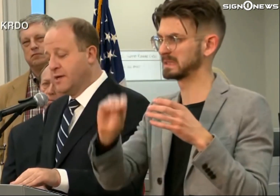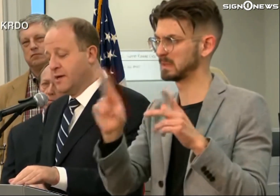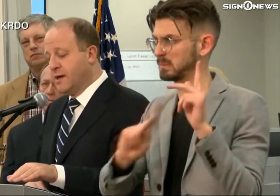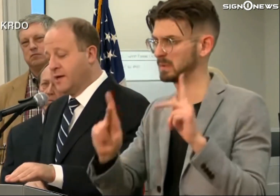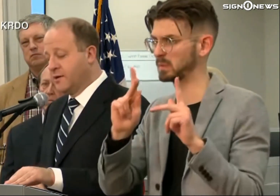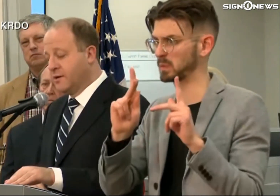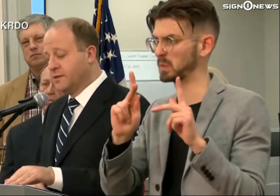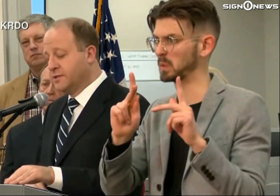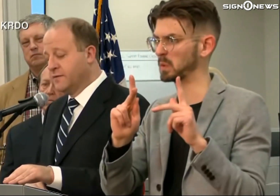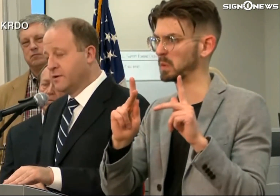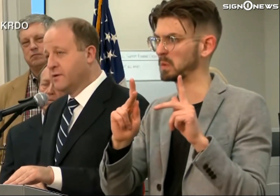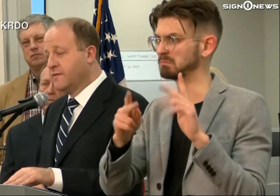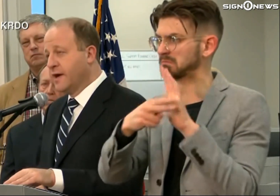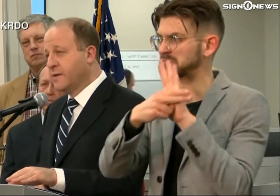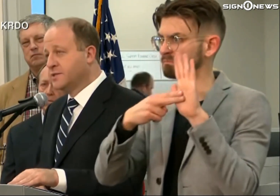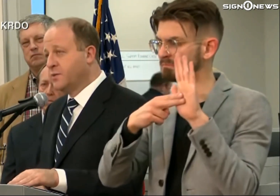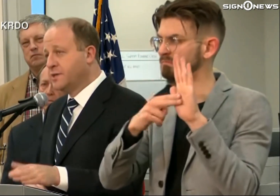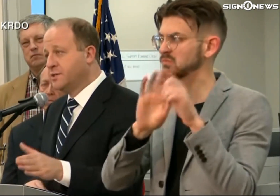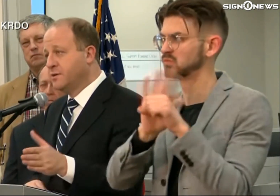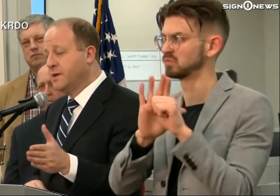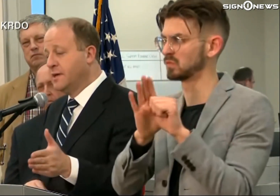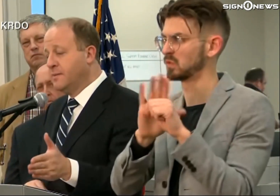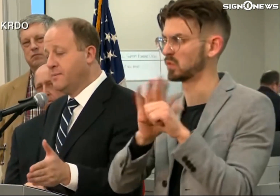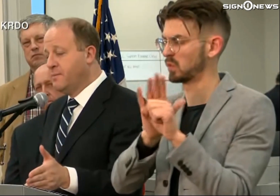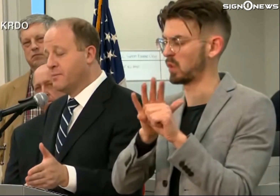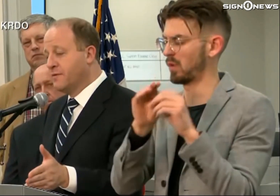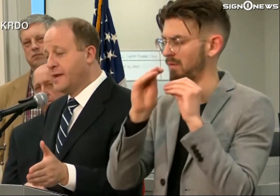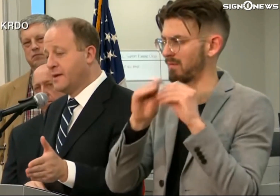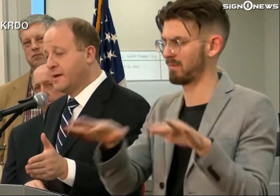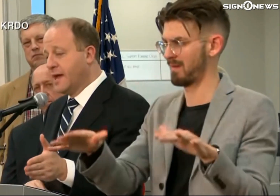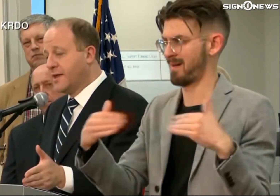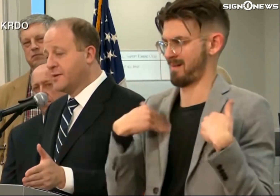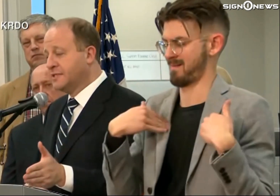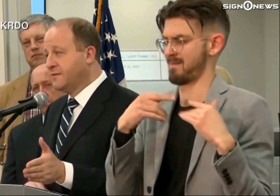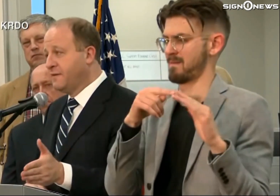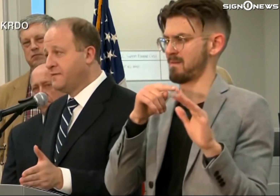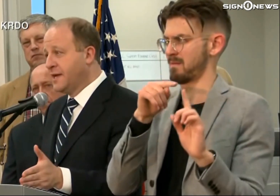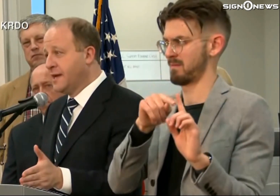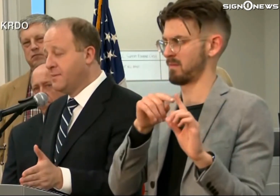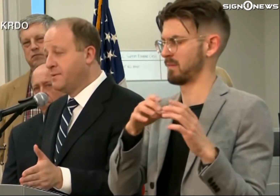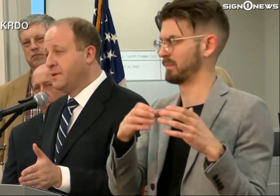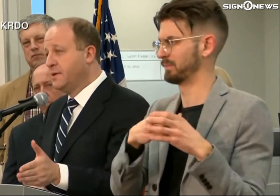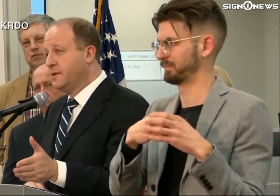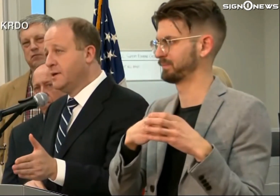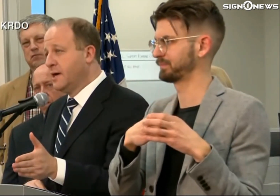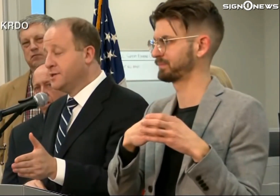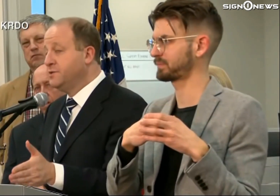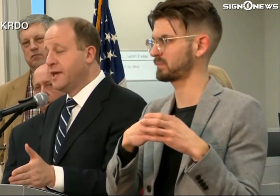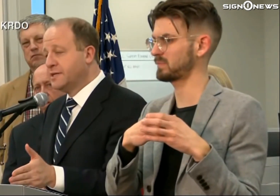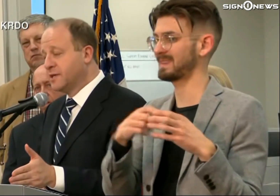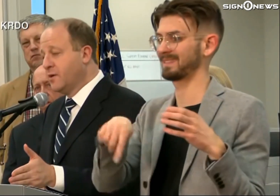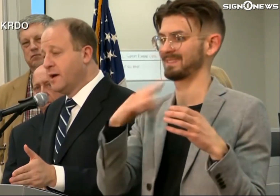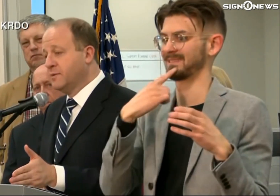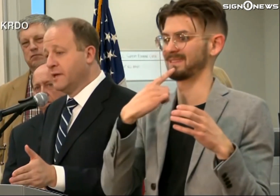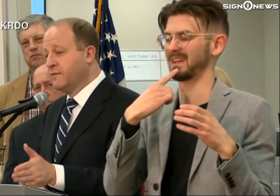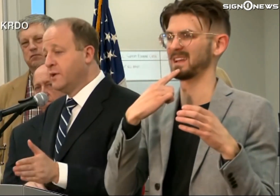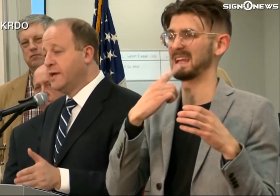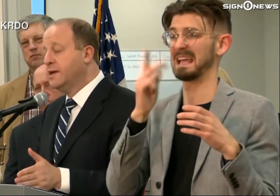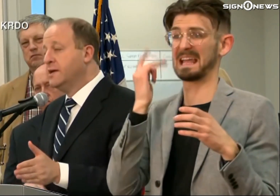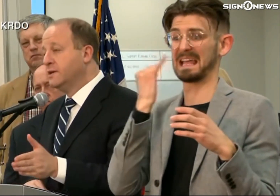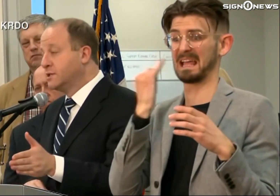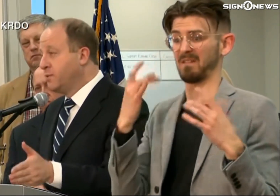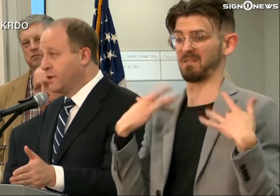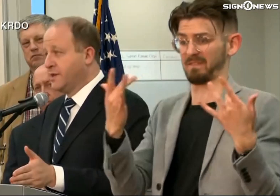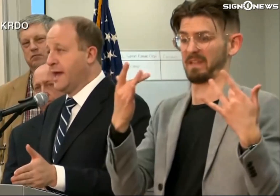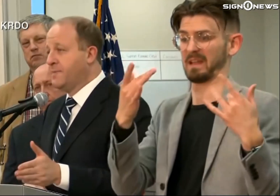transmission and occurrence of the coronavirus, went to prevent gatherings of 50 and up 2 days ago, I believe.